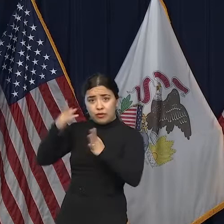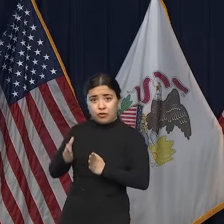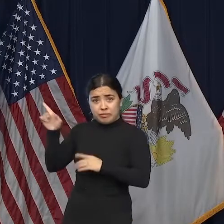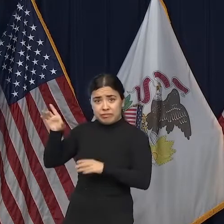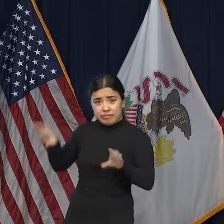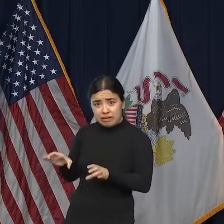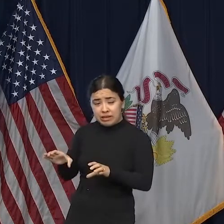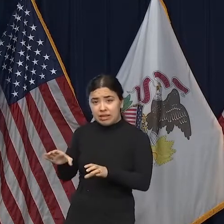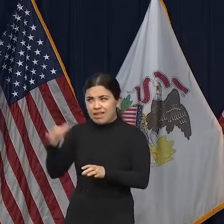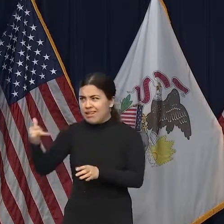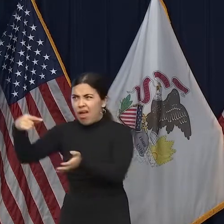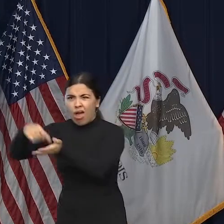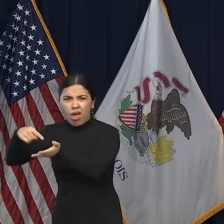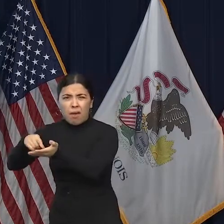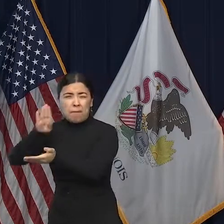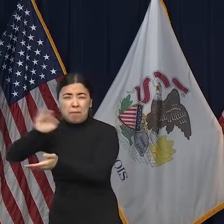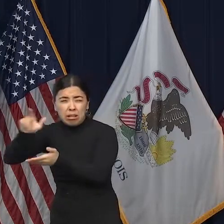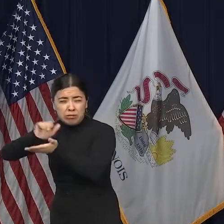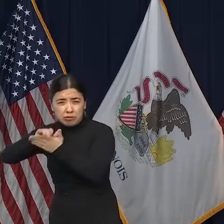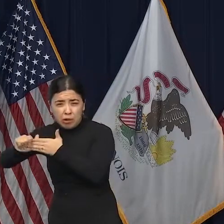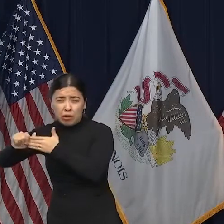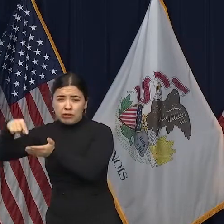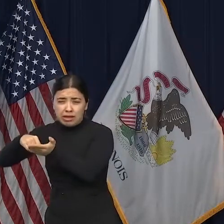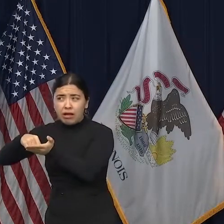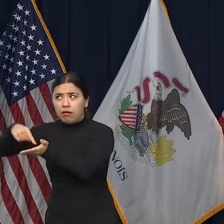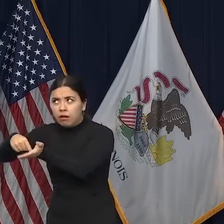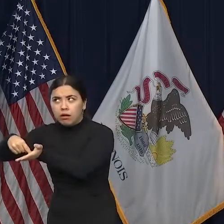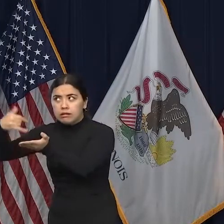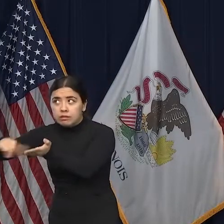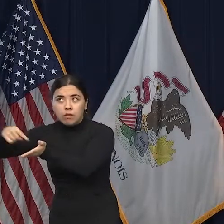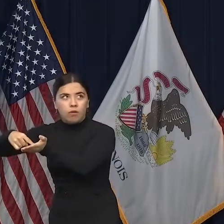backlog. 2 years without a state